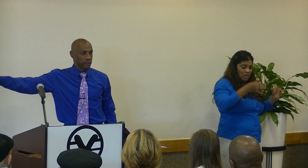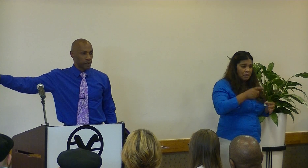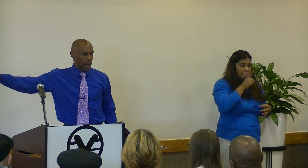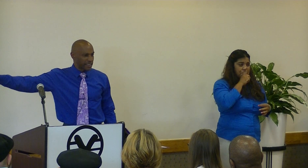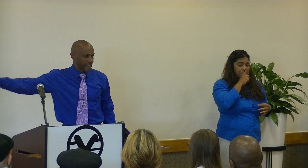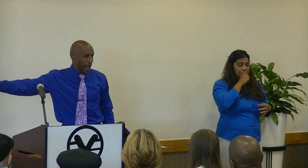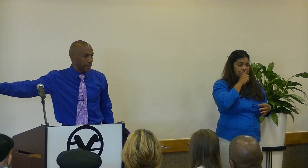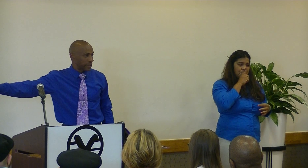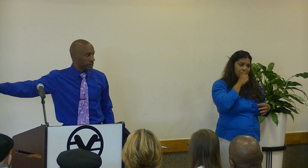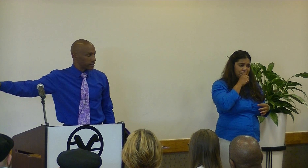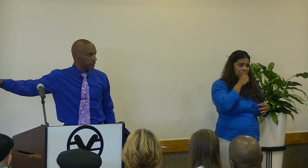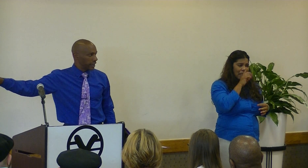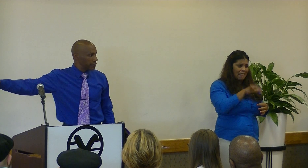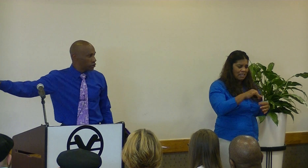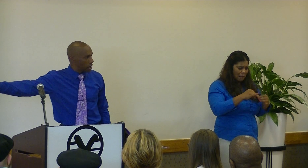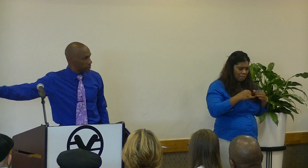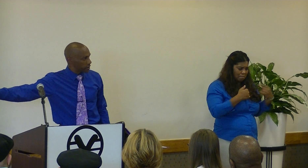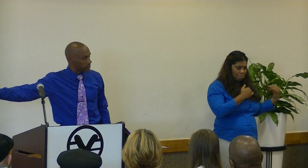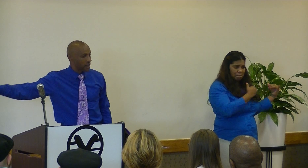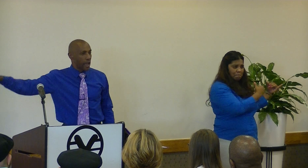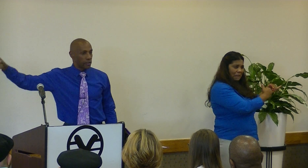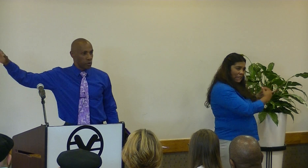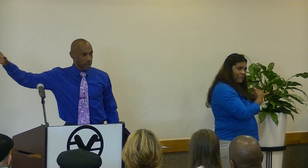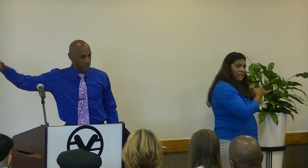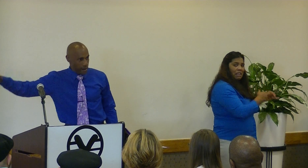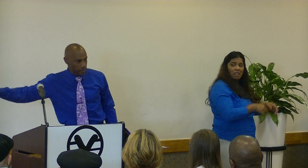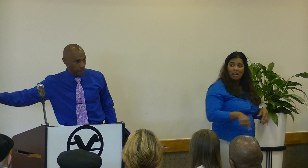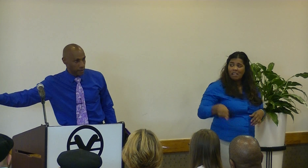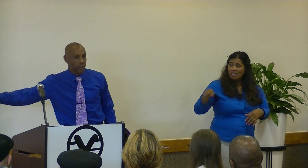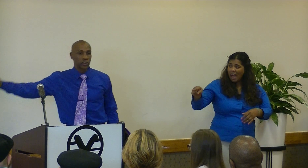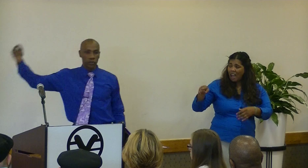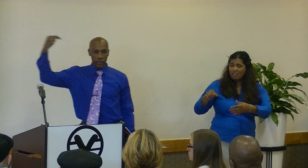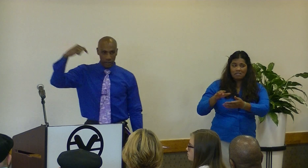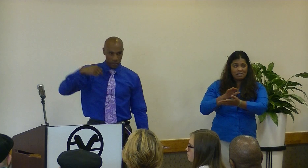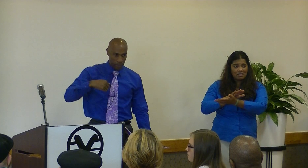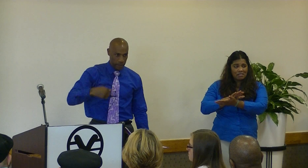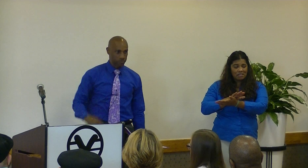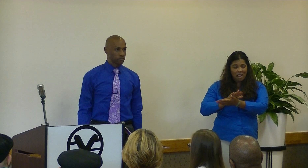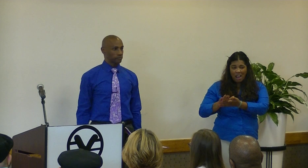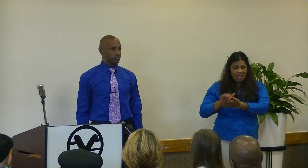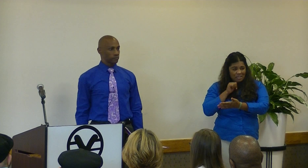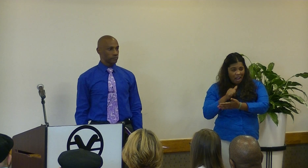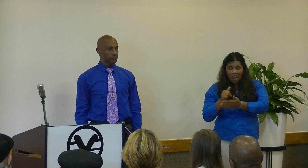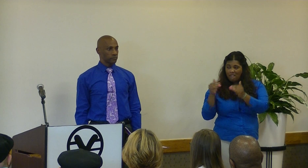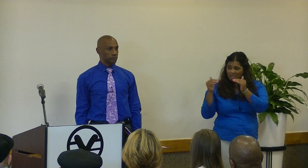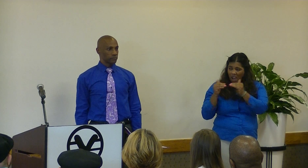happening, unkindness, injustice, and you did nothing, you did it to me.